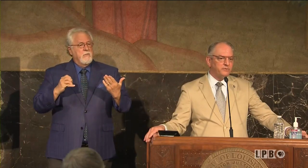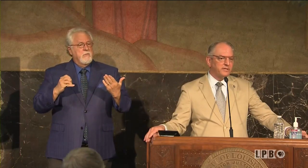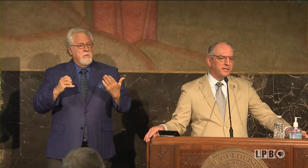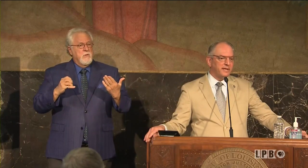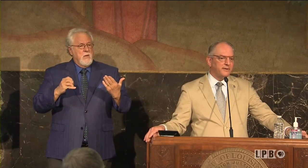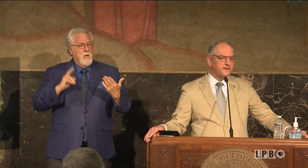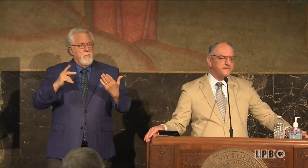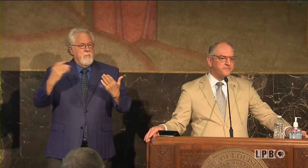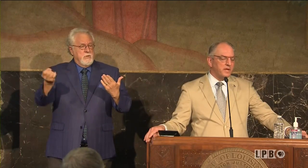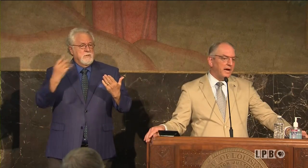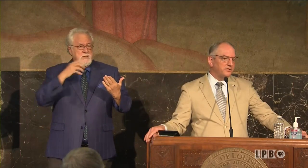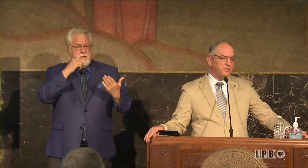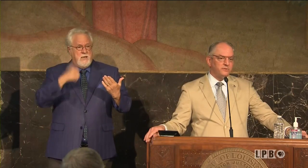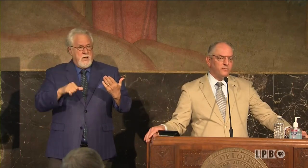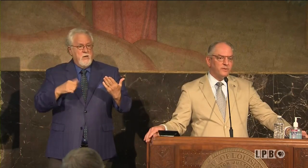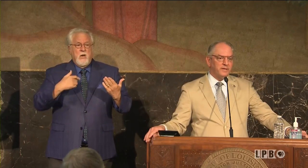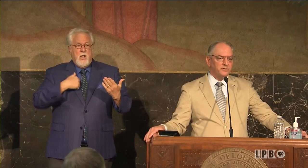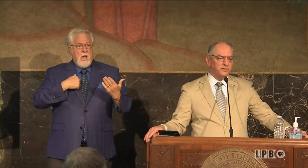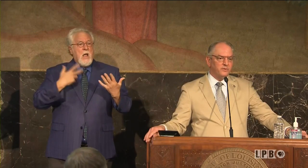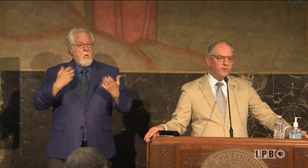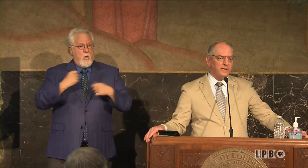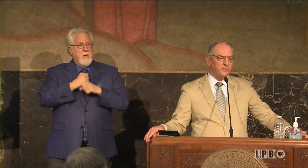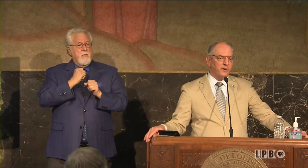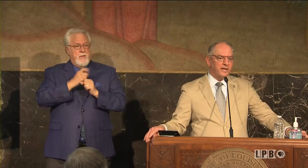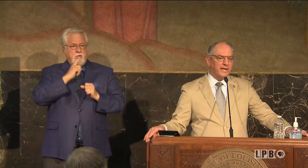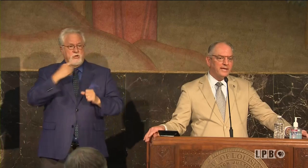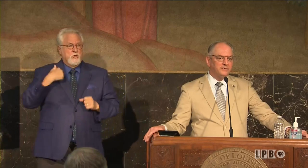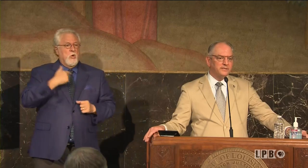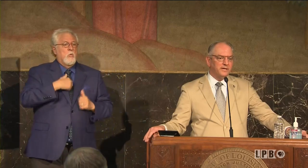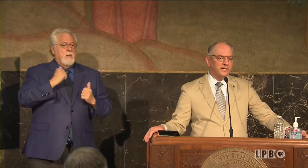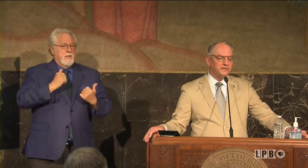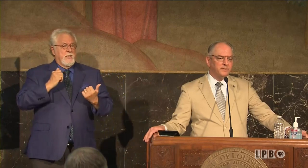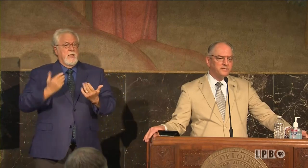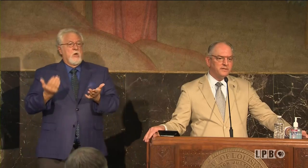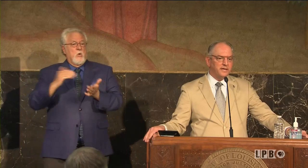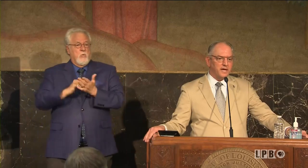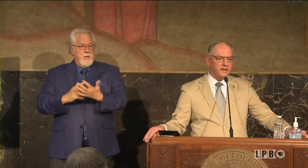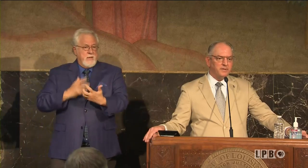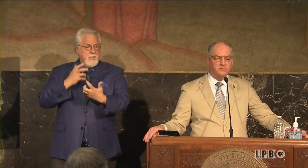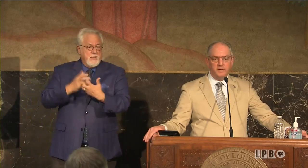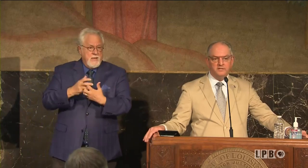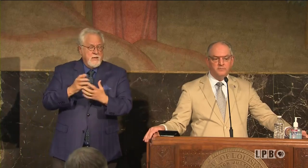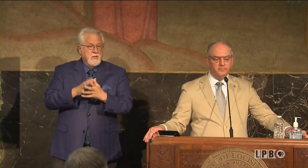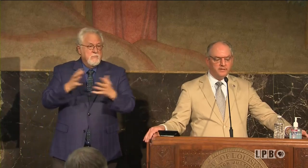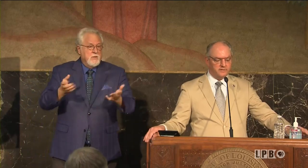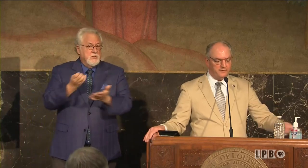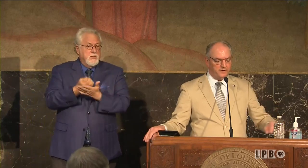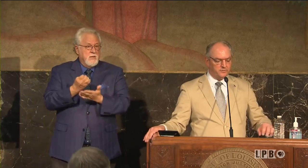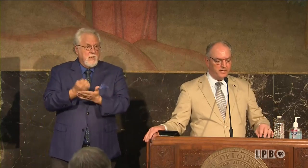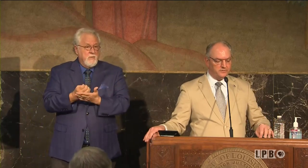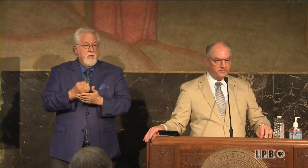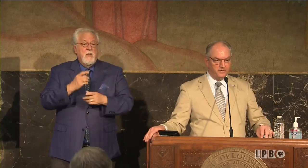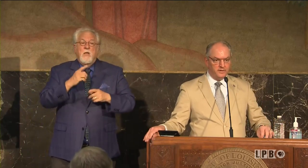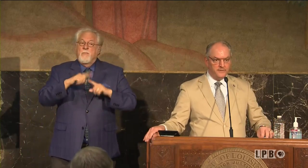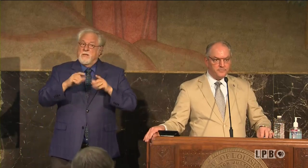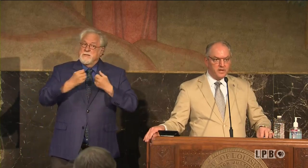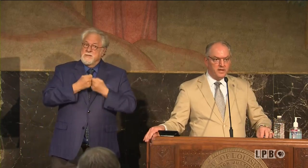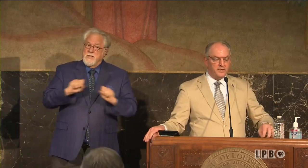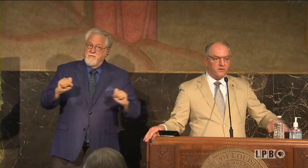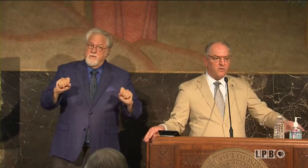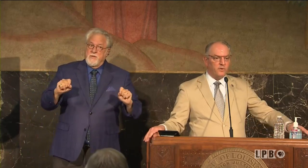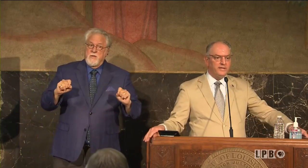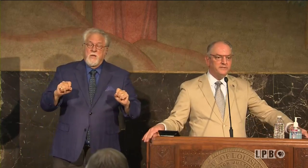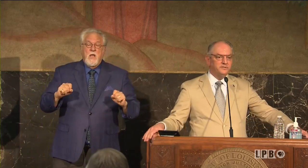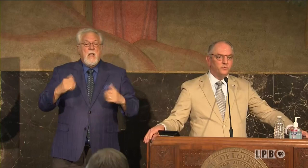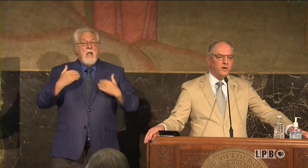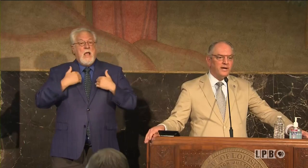people who sent the letter, I too want to make sure that we can re-engage as much of the economy as possible, but as safely as possible. There